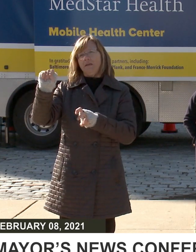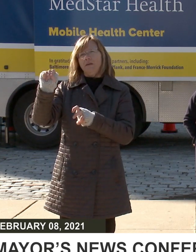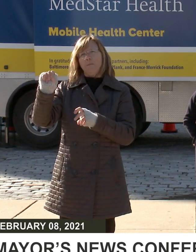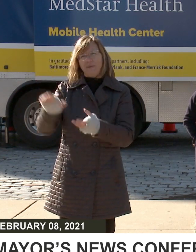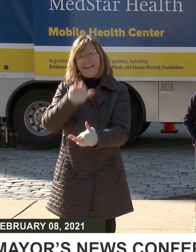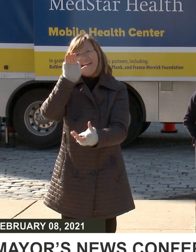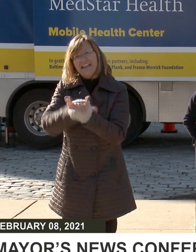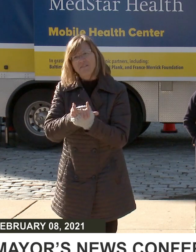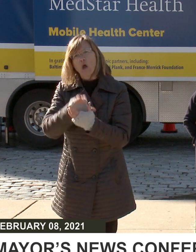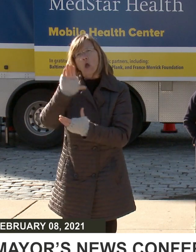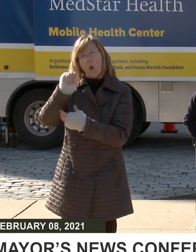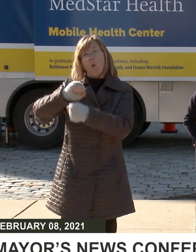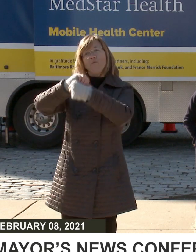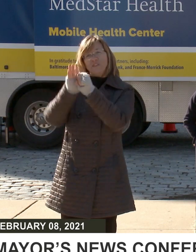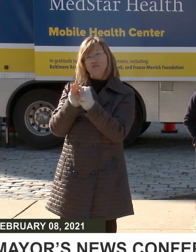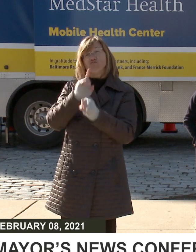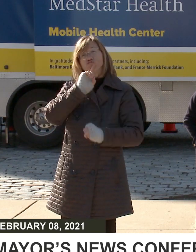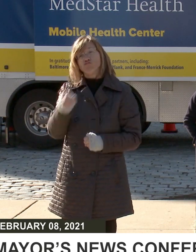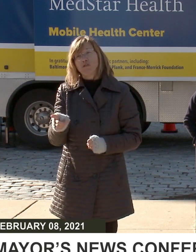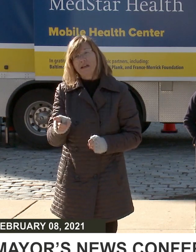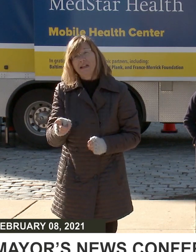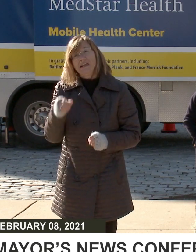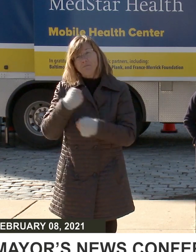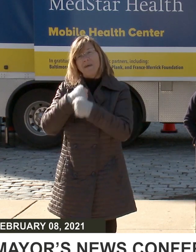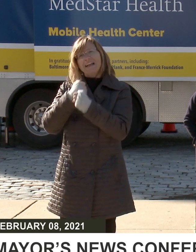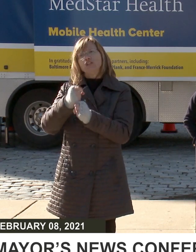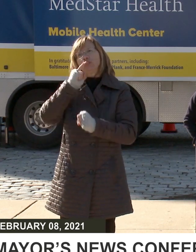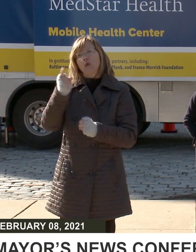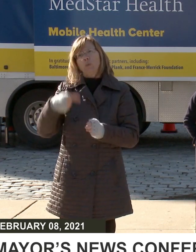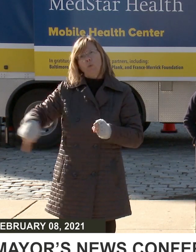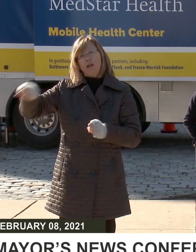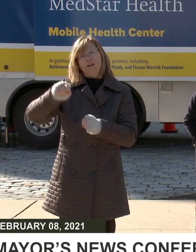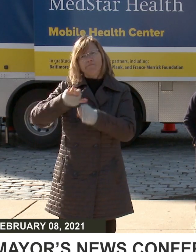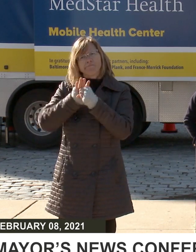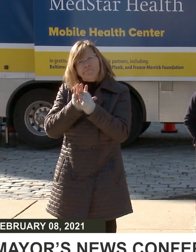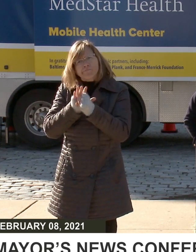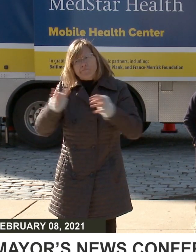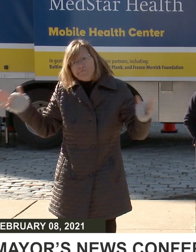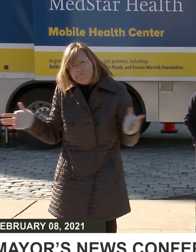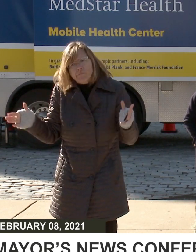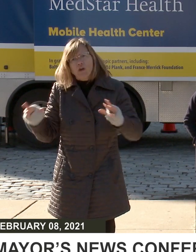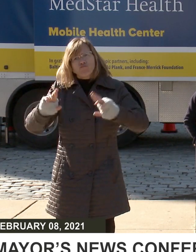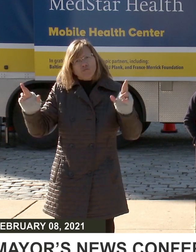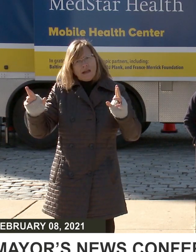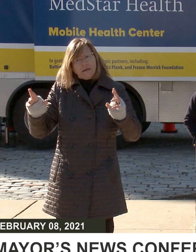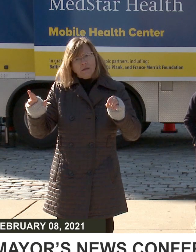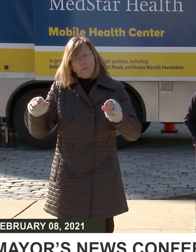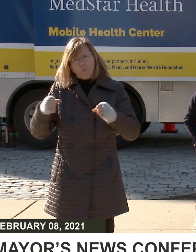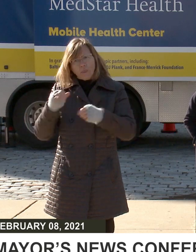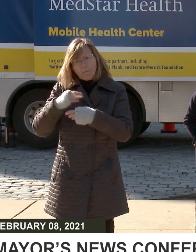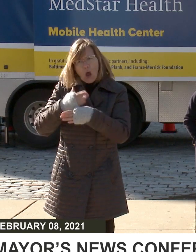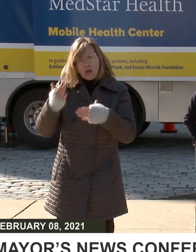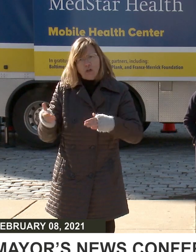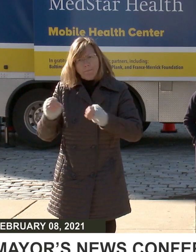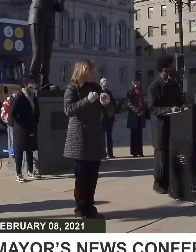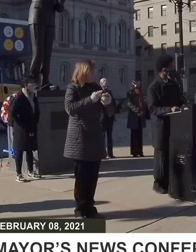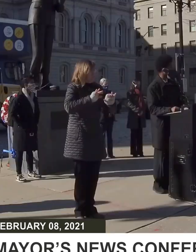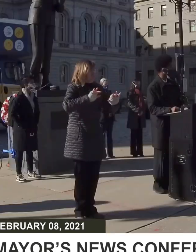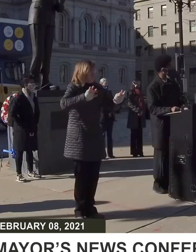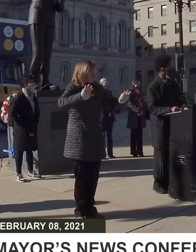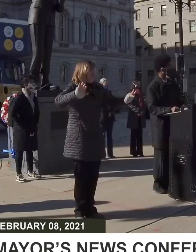he's going to make sure the federal government is pushing these things out, that we're going to be ready here with our partners on the ground to get it out to people as soon as we